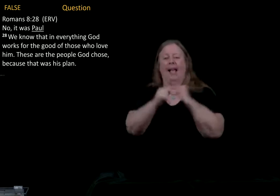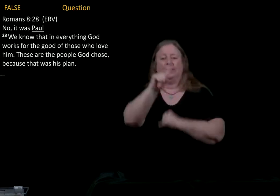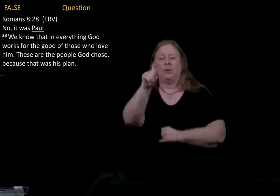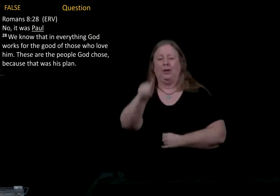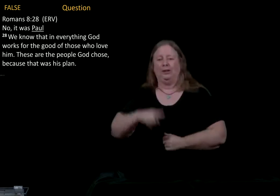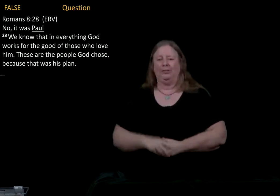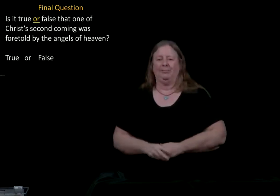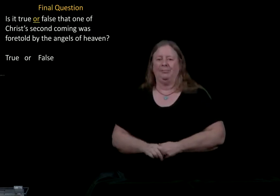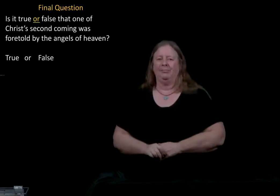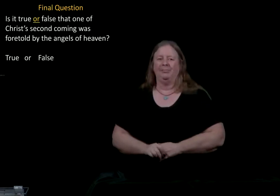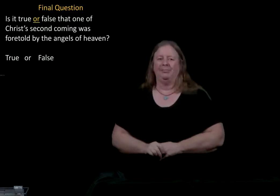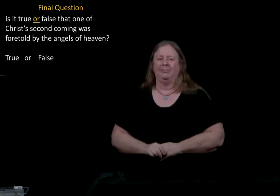All right, and the last question.